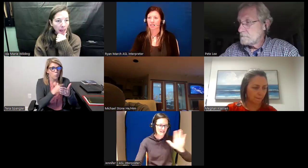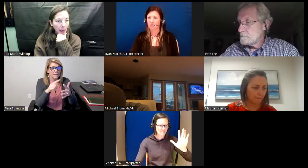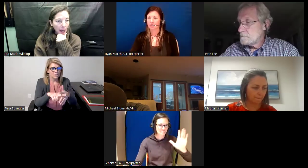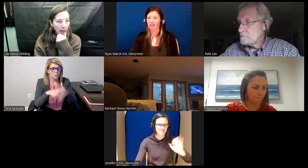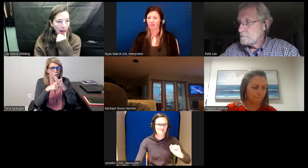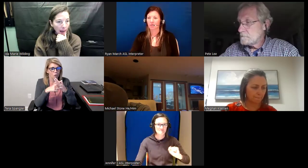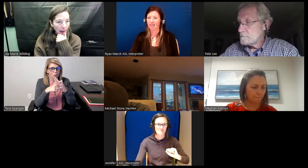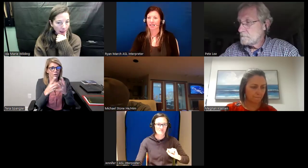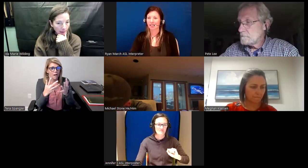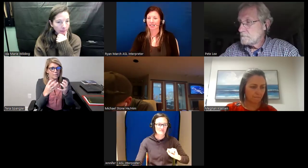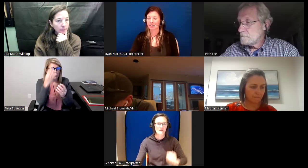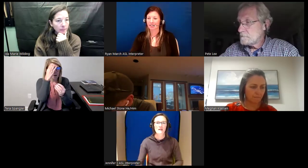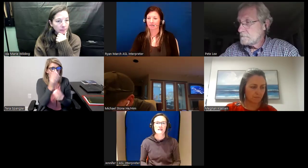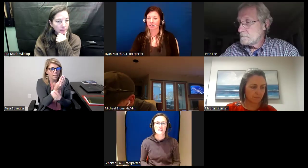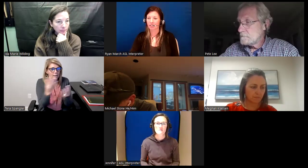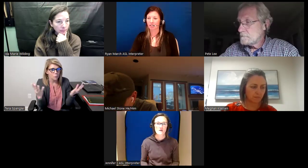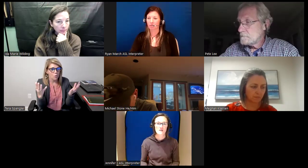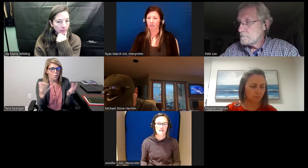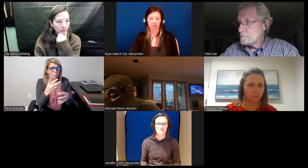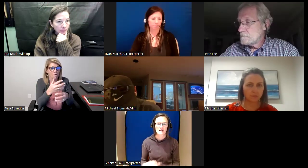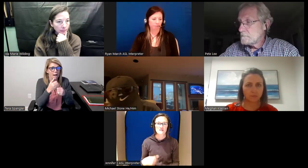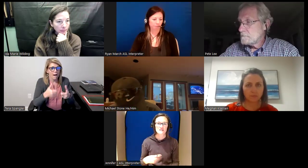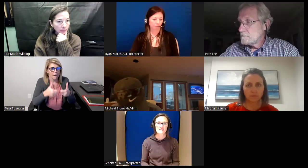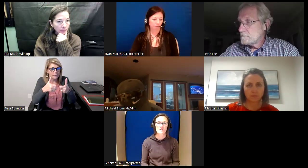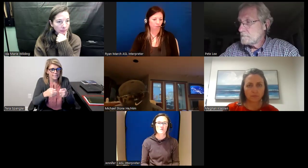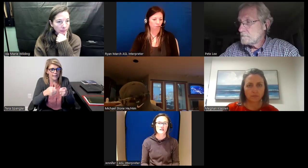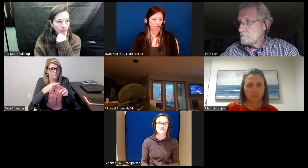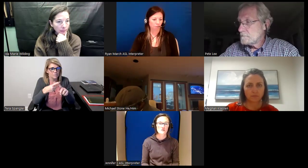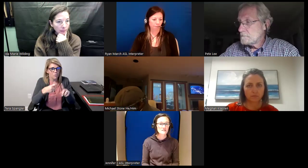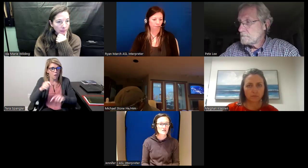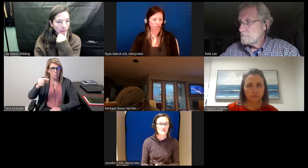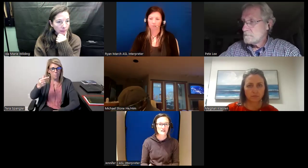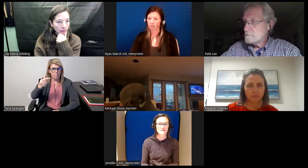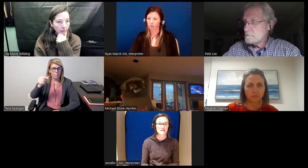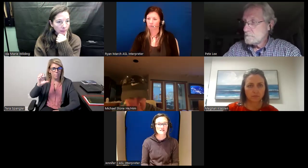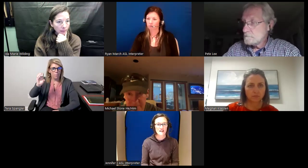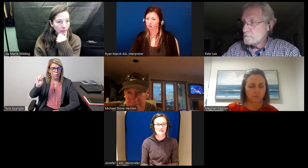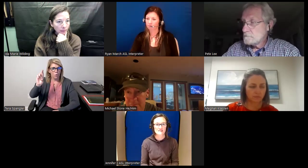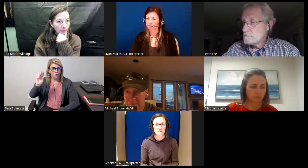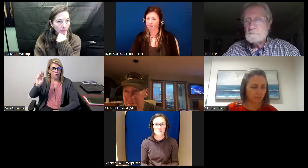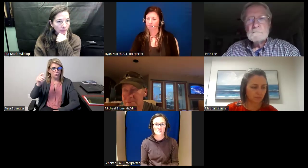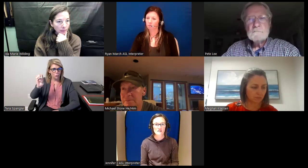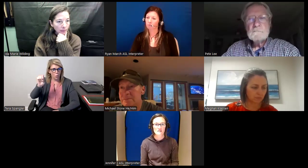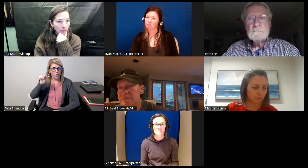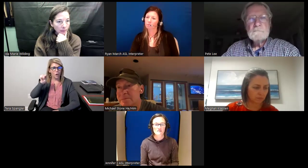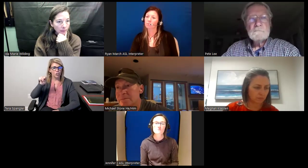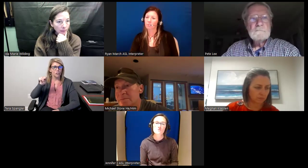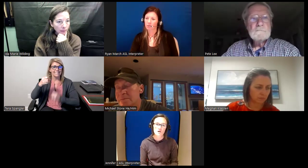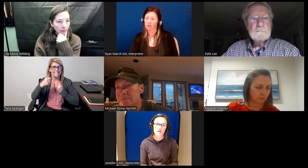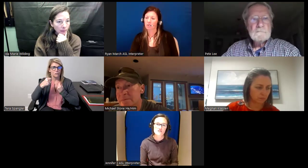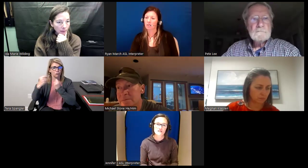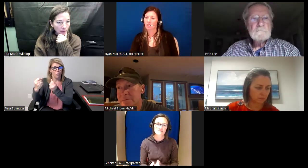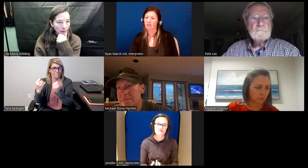And just, yep, 1 second for the Yep. interpreter. Okay. Yep. I just wanted to let you all know that I just got a text